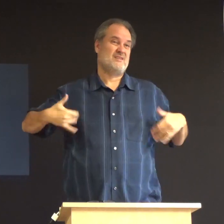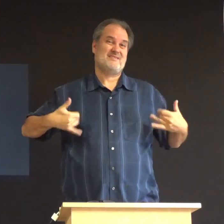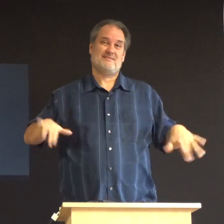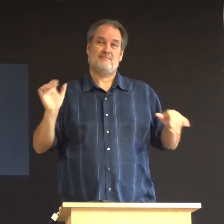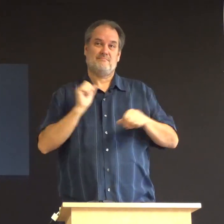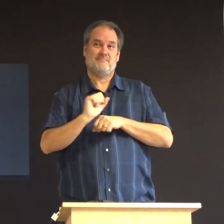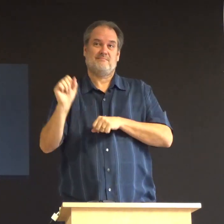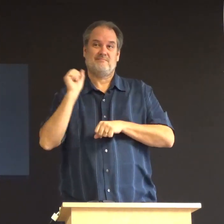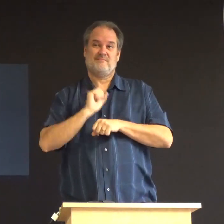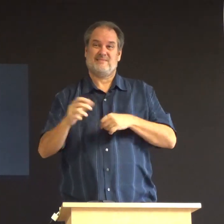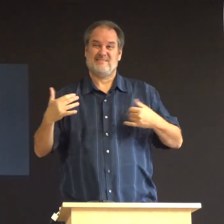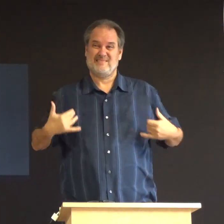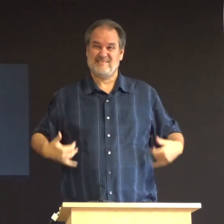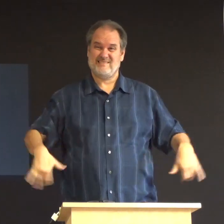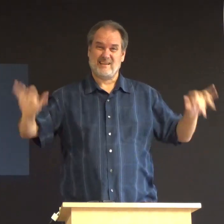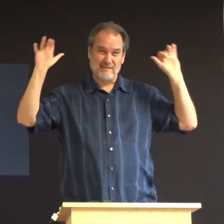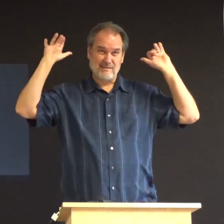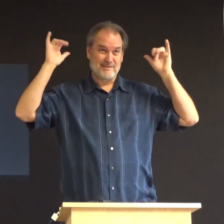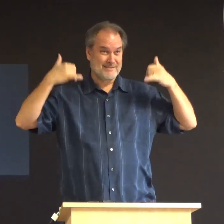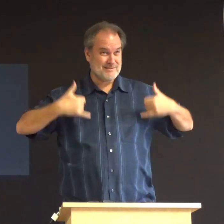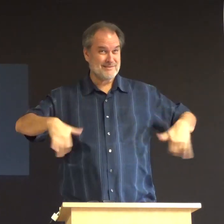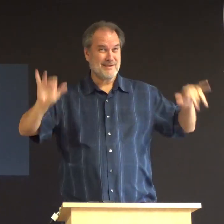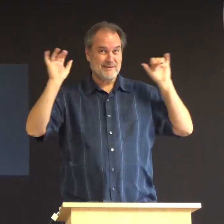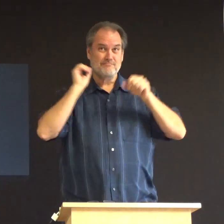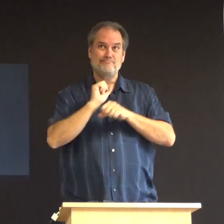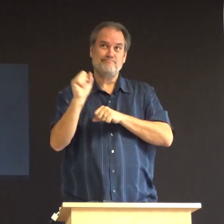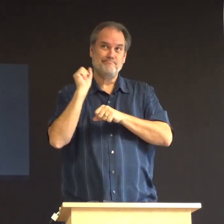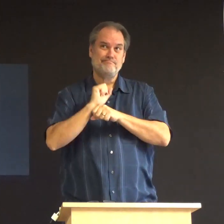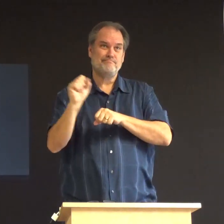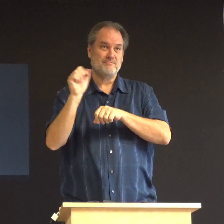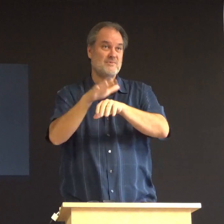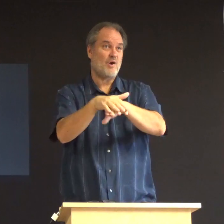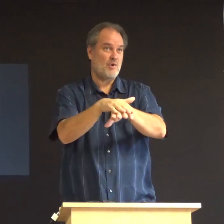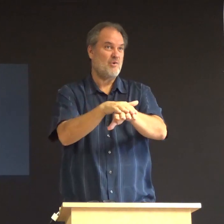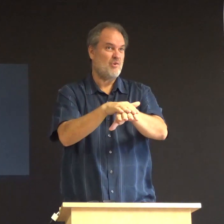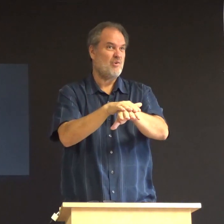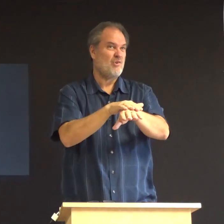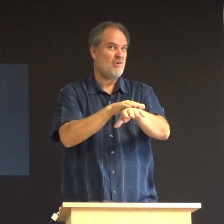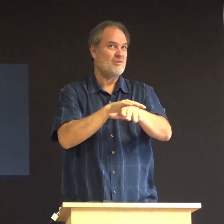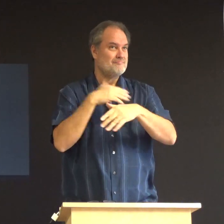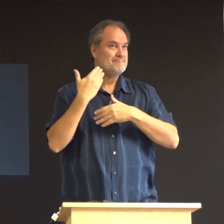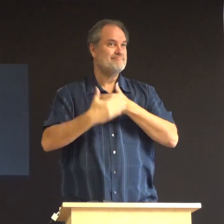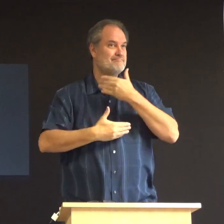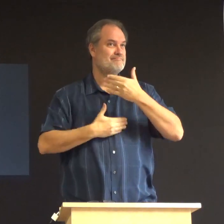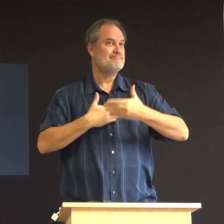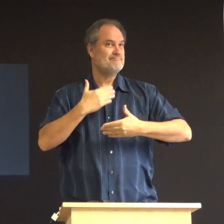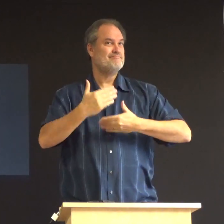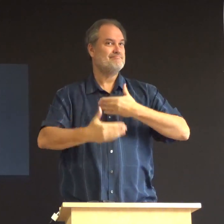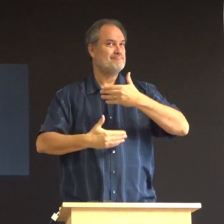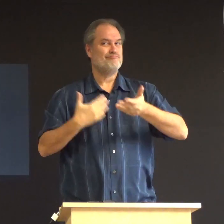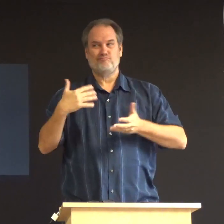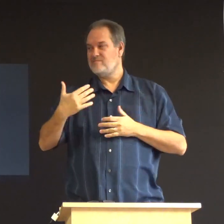no, they don't have, they're still a work in progress. This is translating into all those other sign